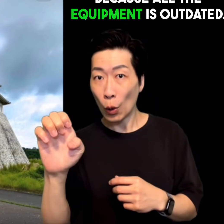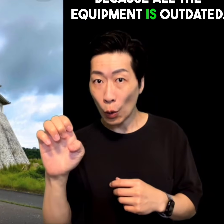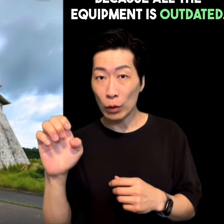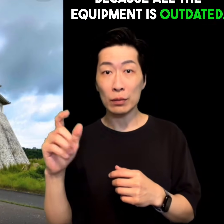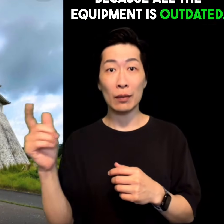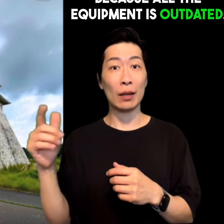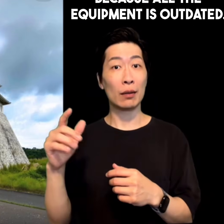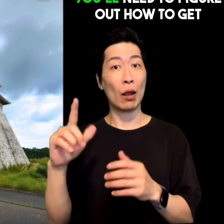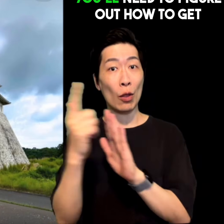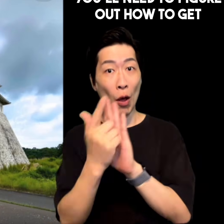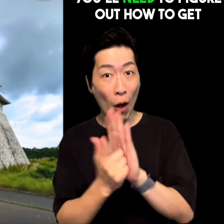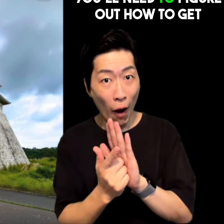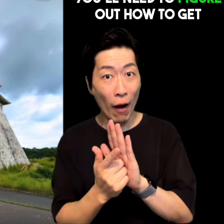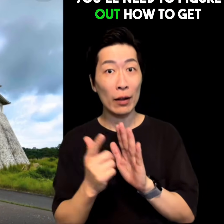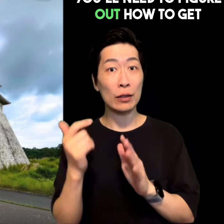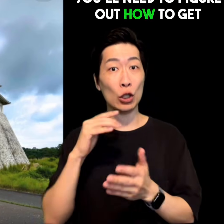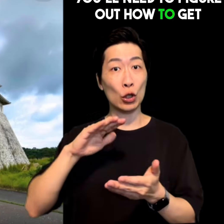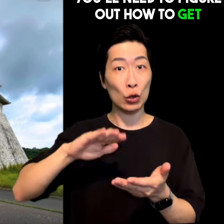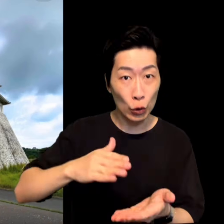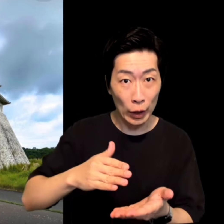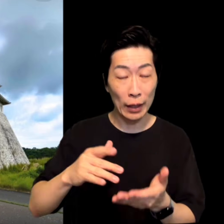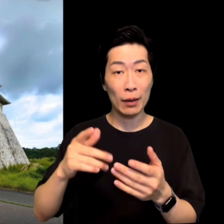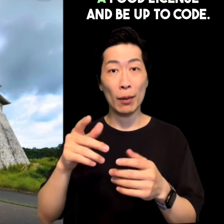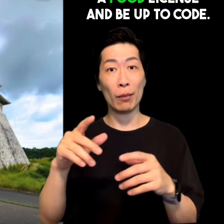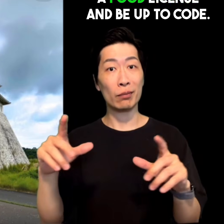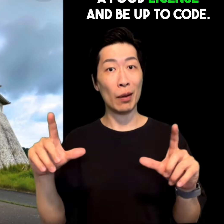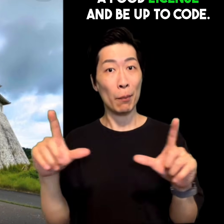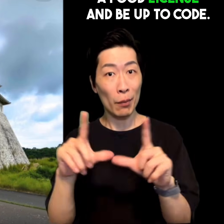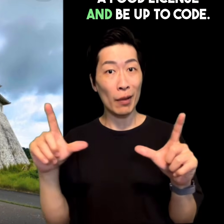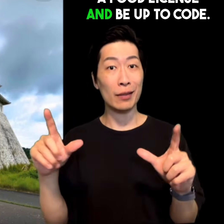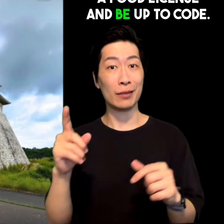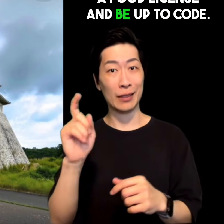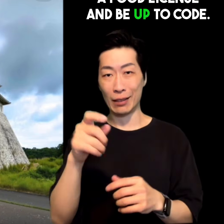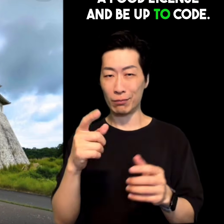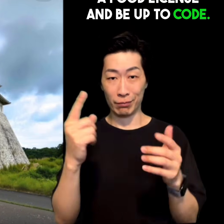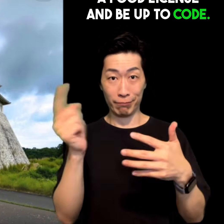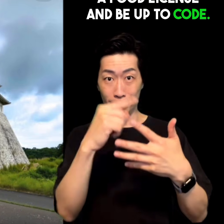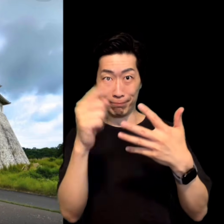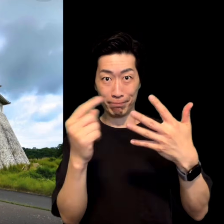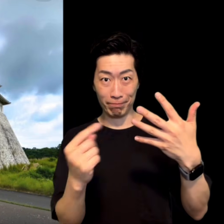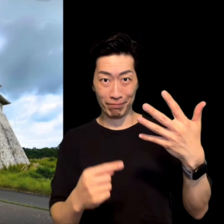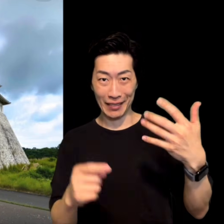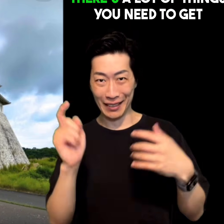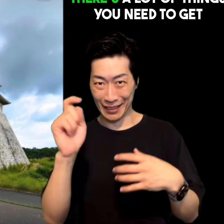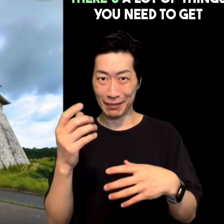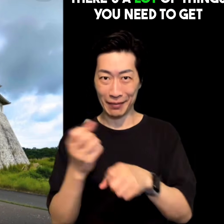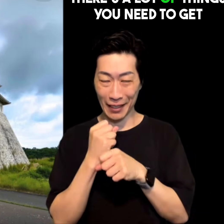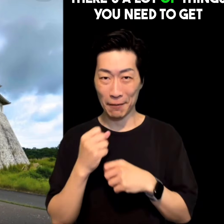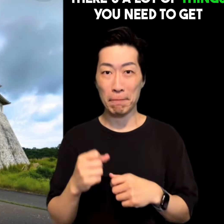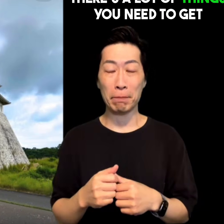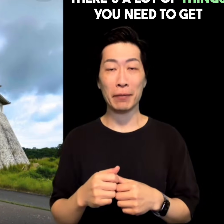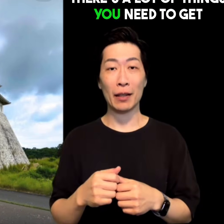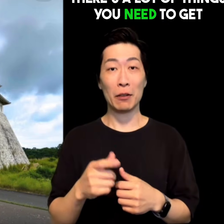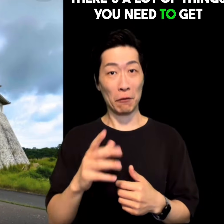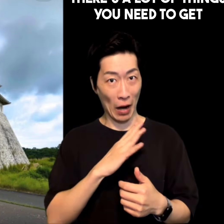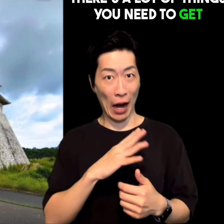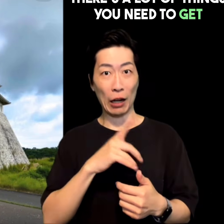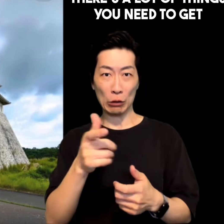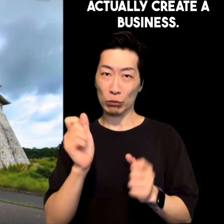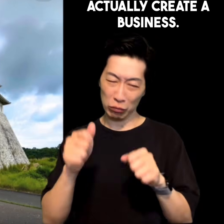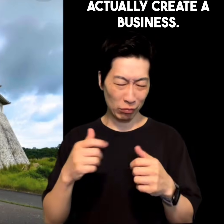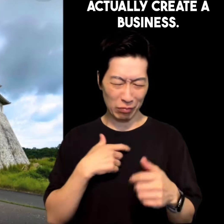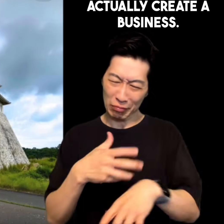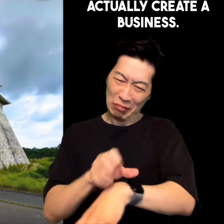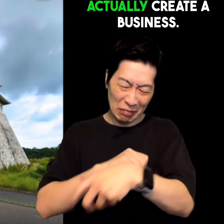the equipment is outdated. You'll need to figure out how to get a food license and be up to code. There's a lot of things you need to